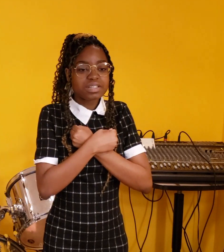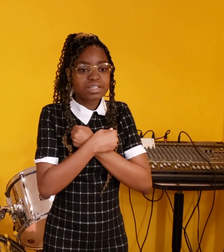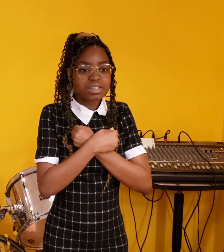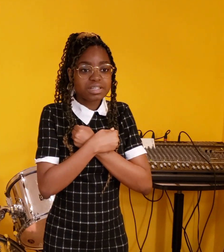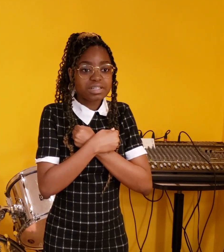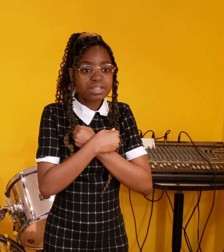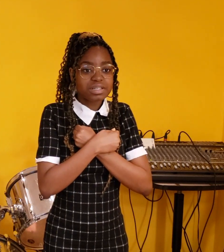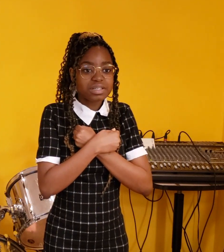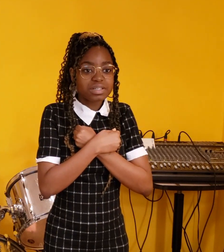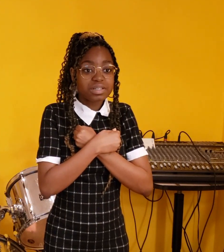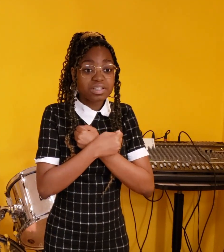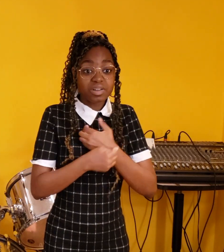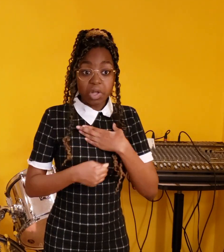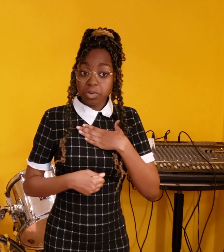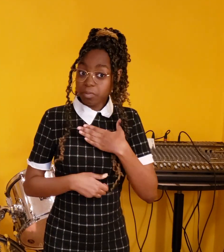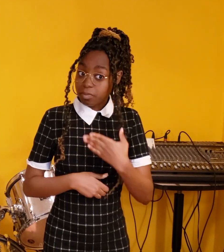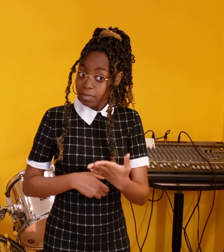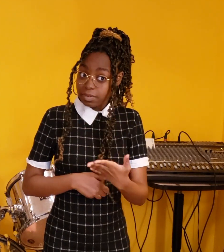Will you?